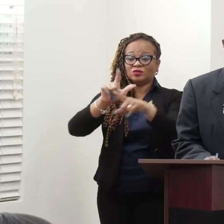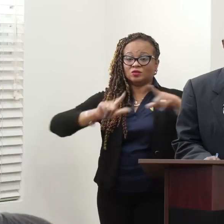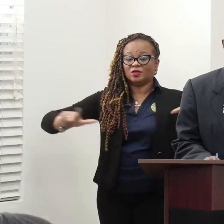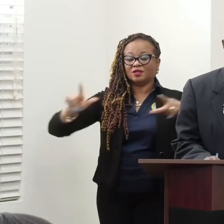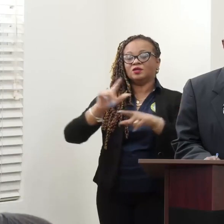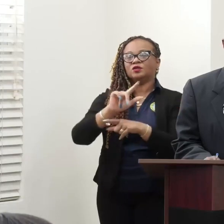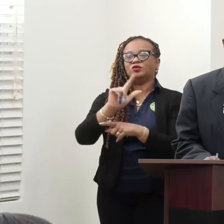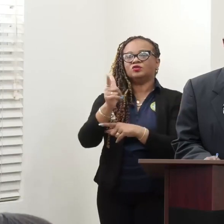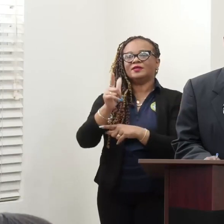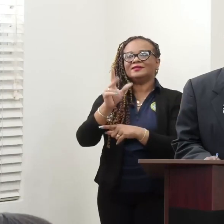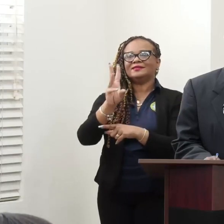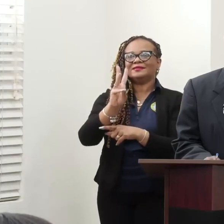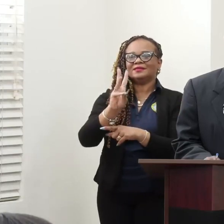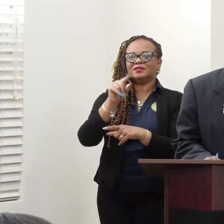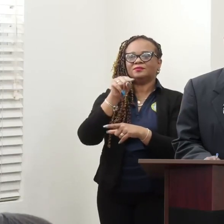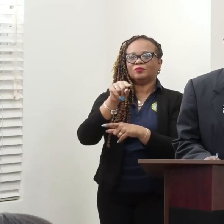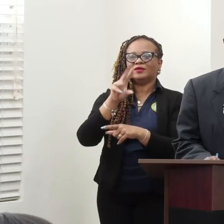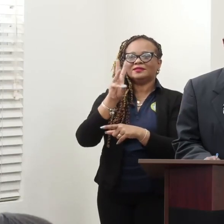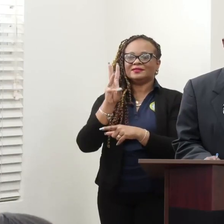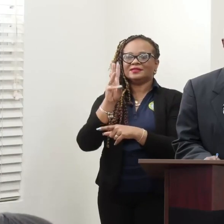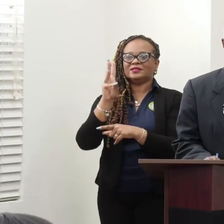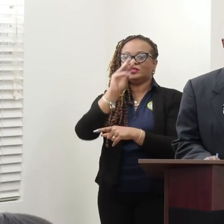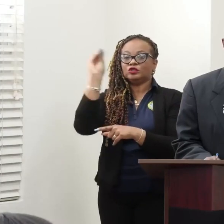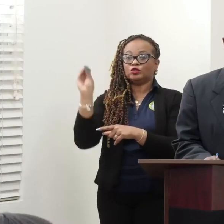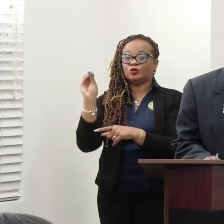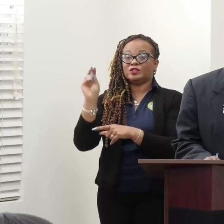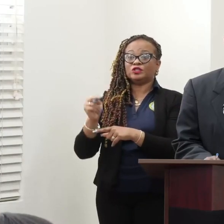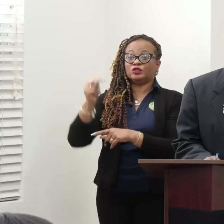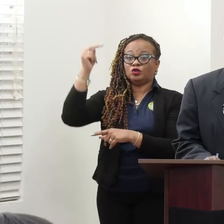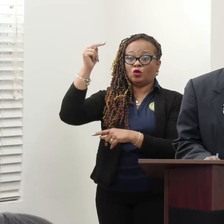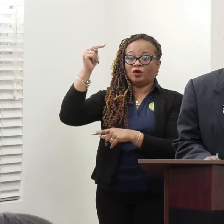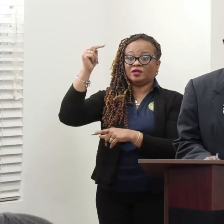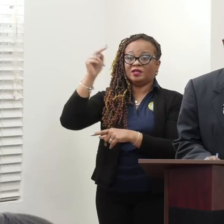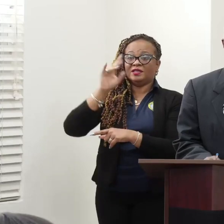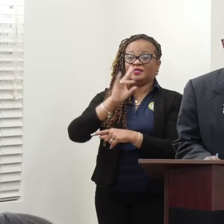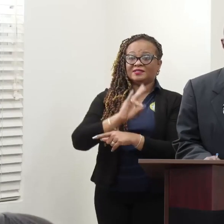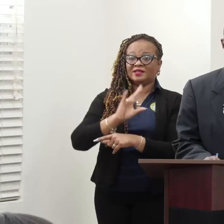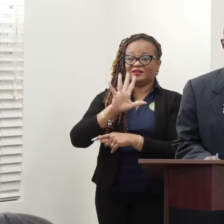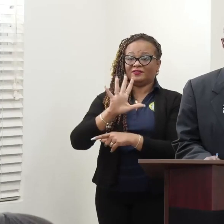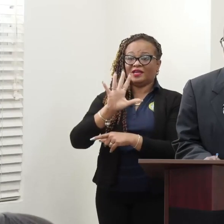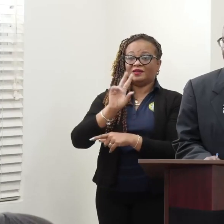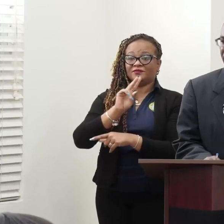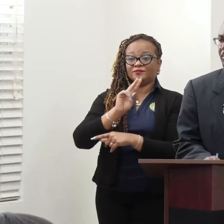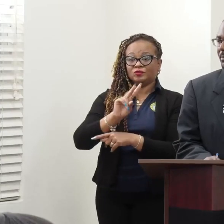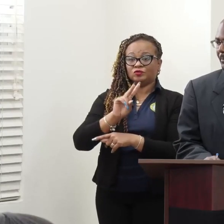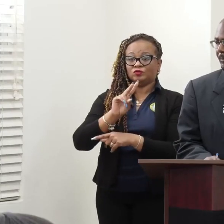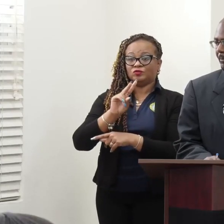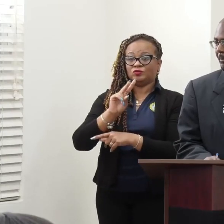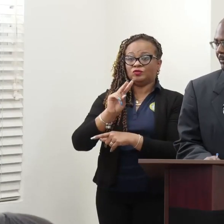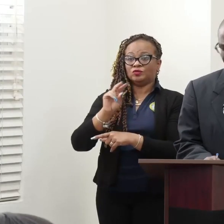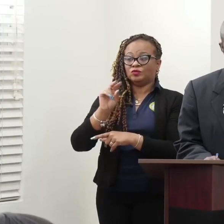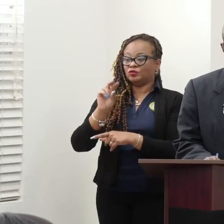at 26.6 degrees north and 75.2 degrees west.